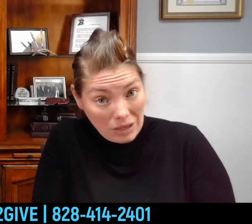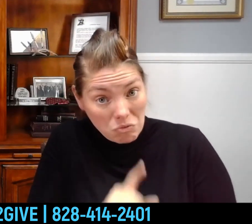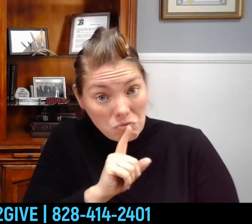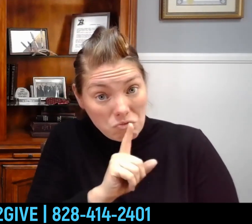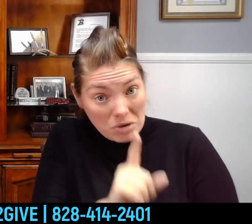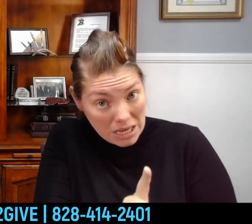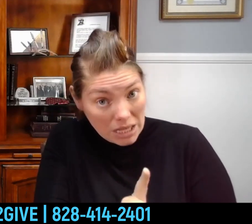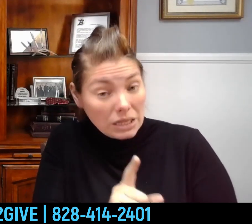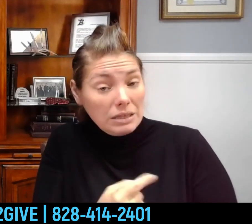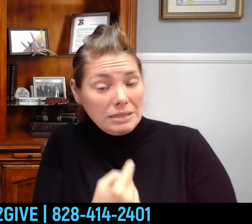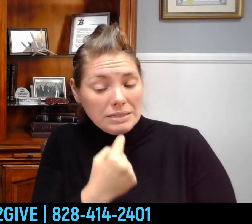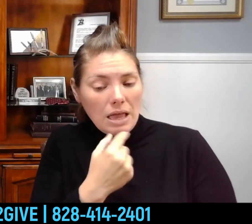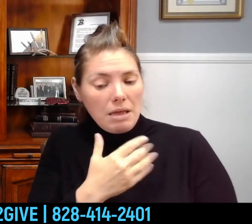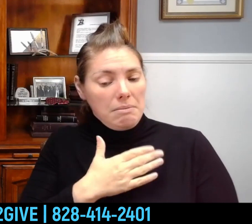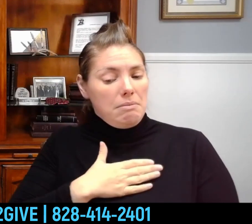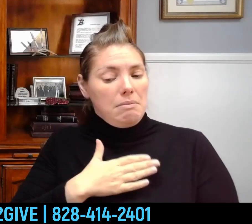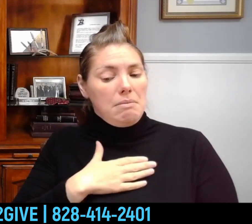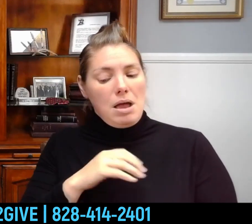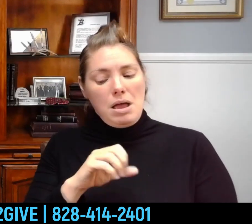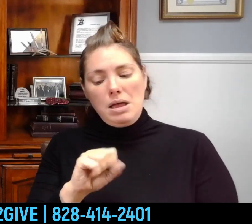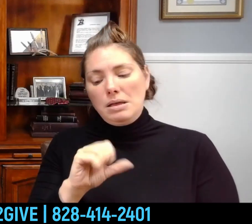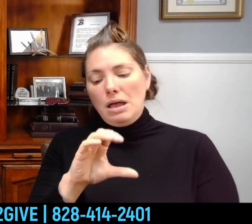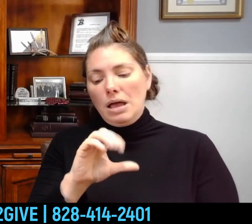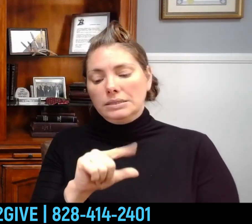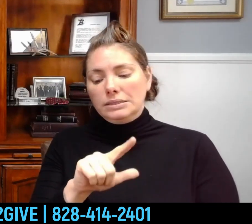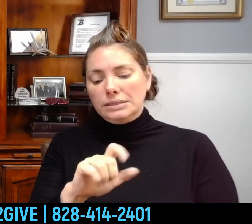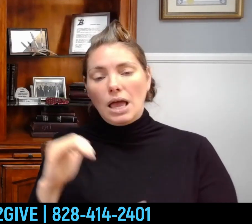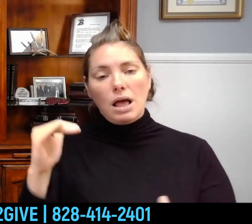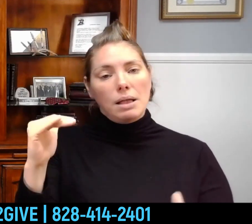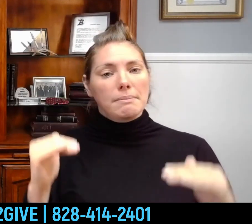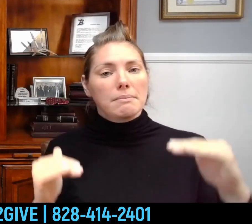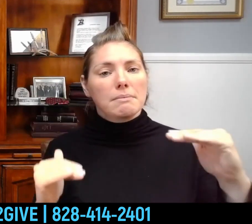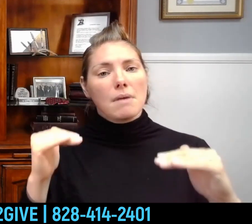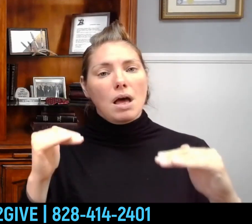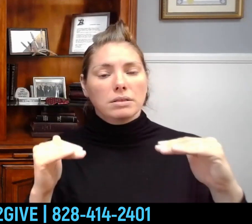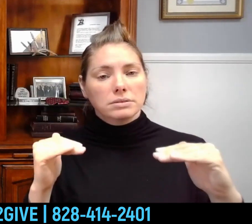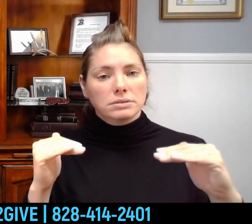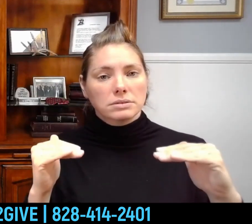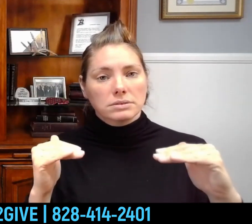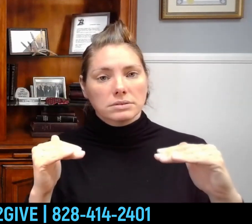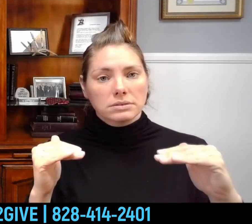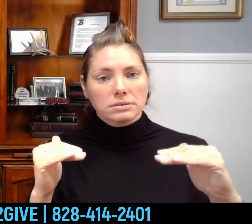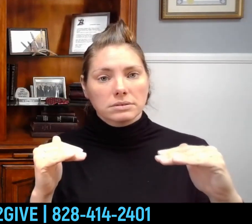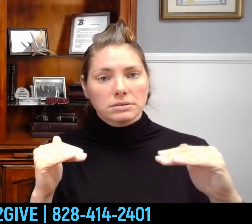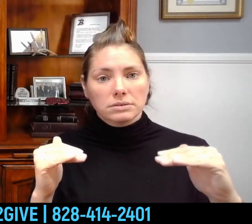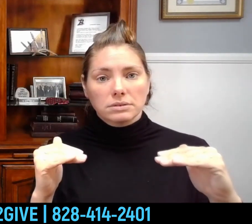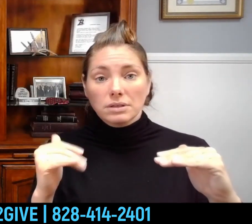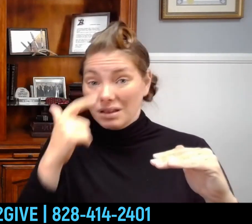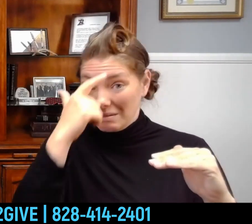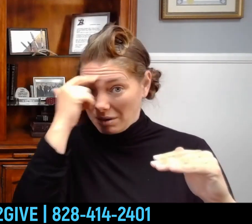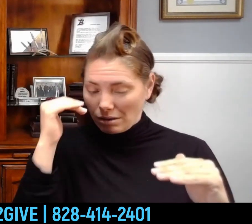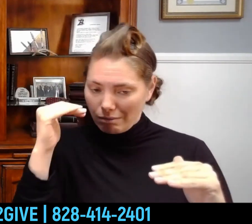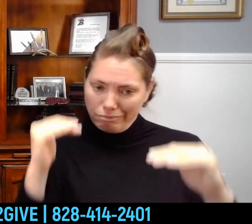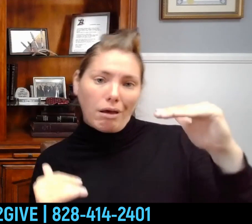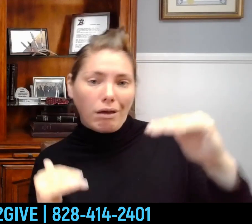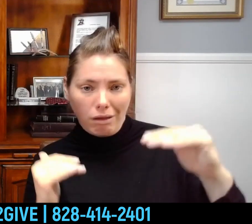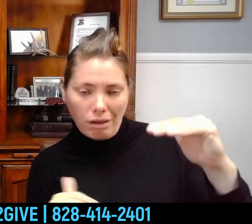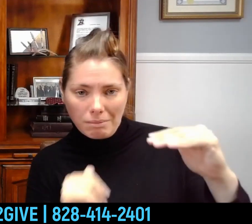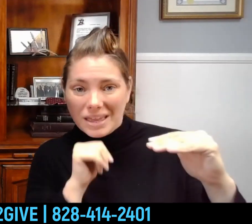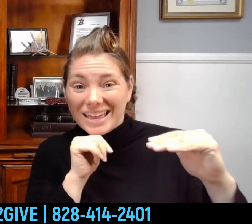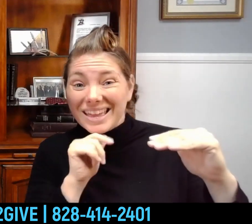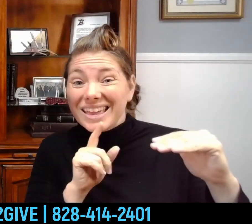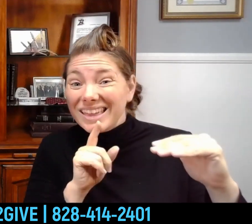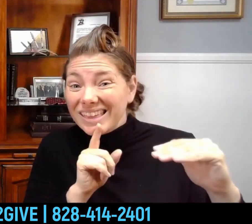that your scales, your spiritual scales are balanced? For the unbalanced scales are an